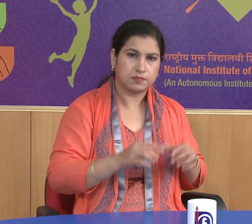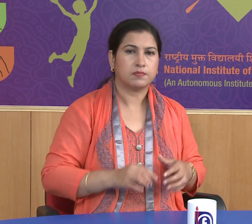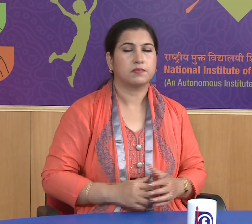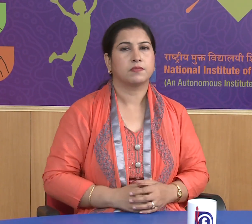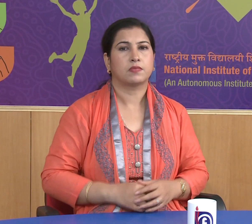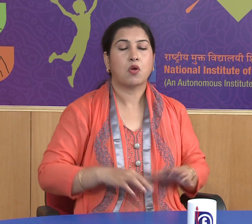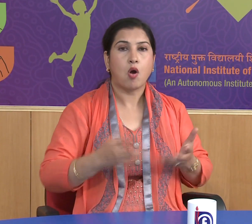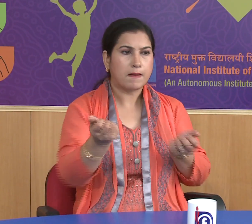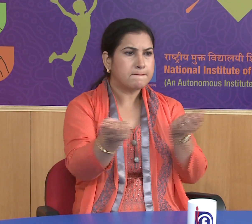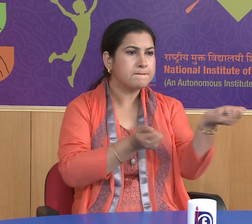bus stands,